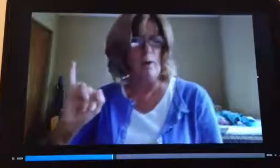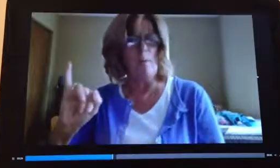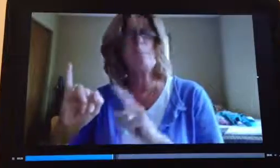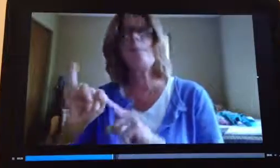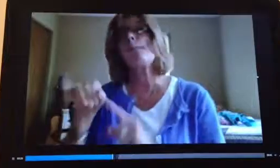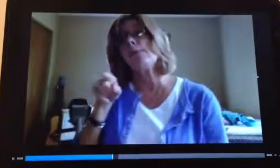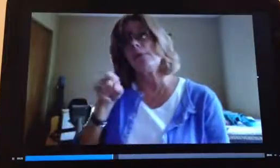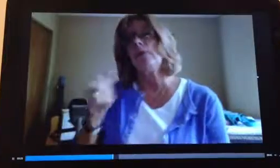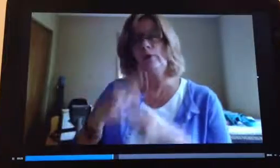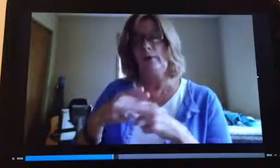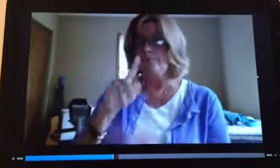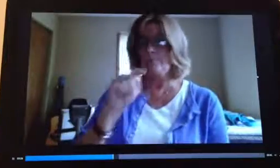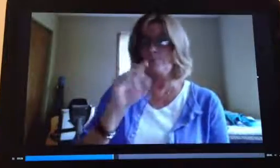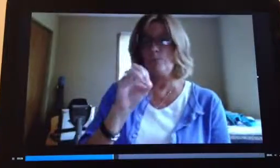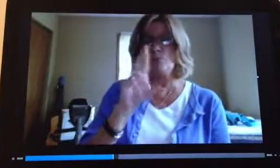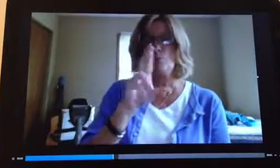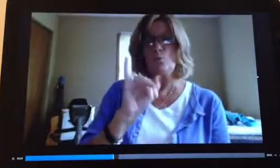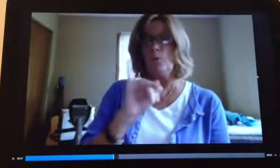and I decided to call